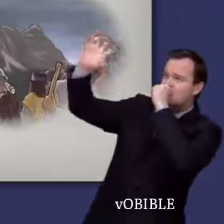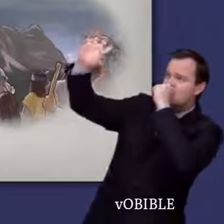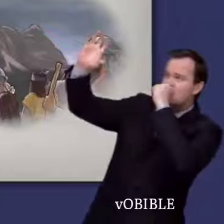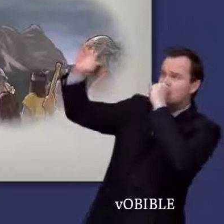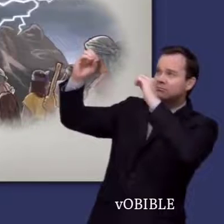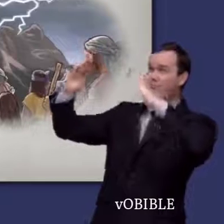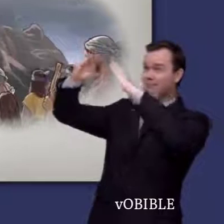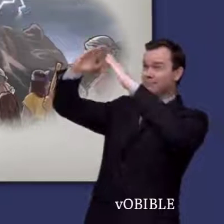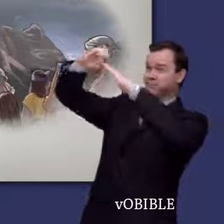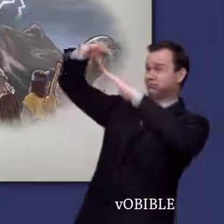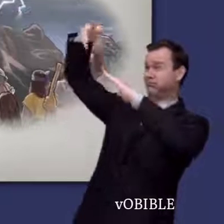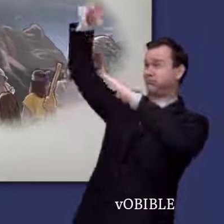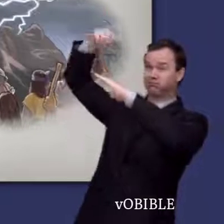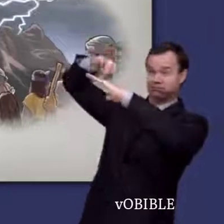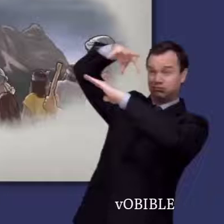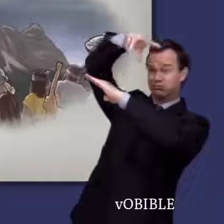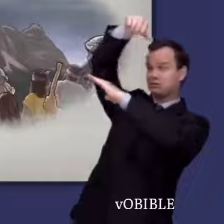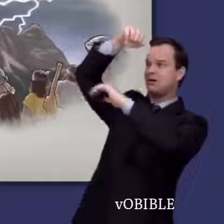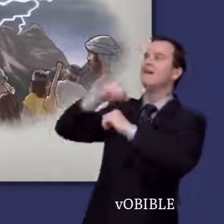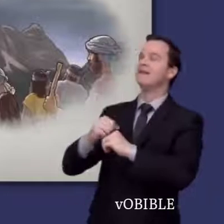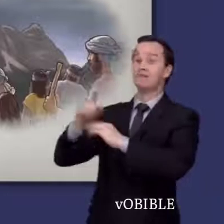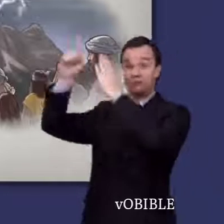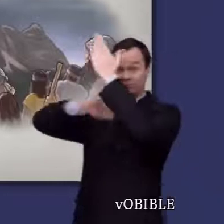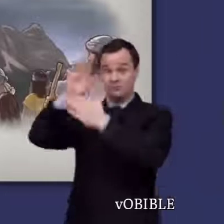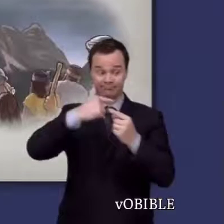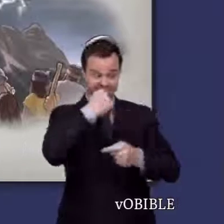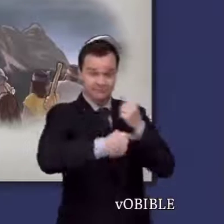and smoke coming from Mount Sinai, as